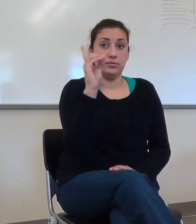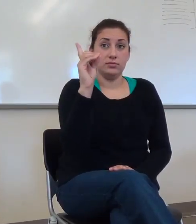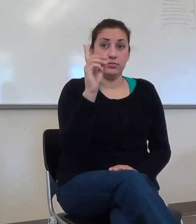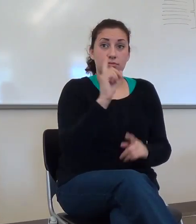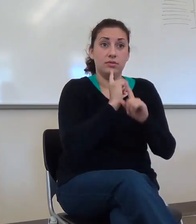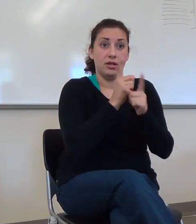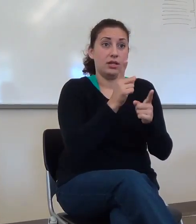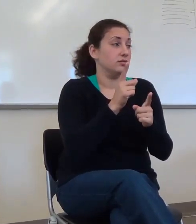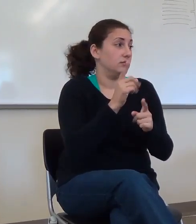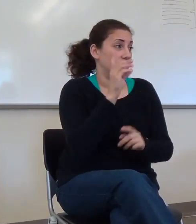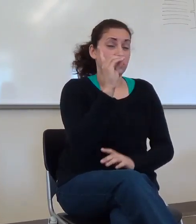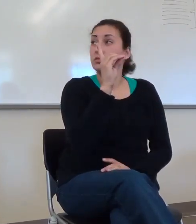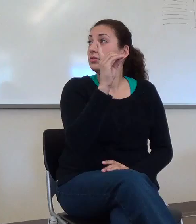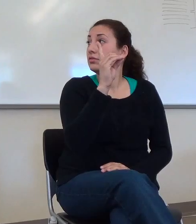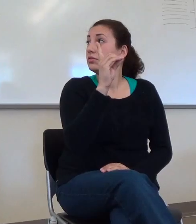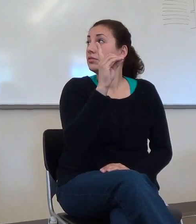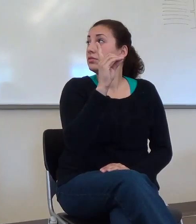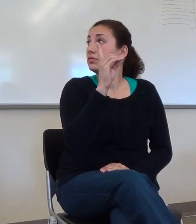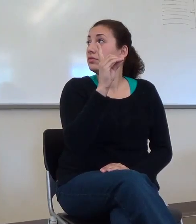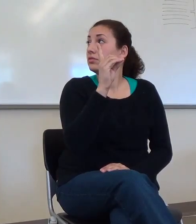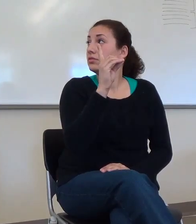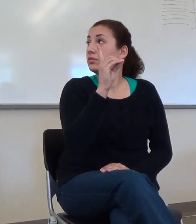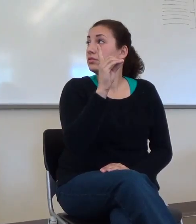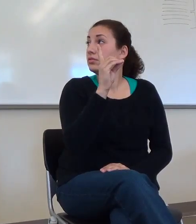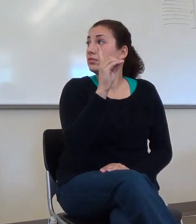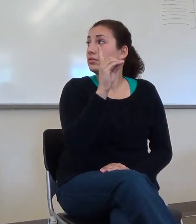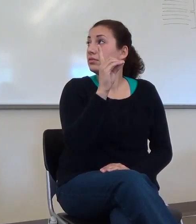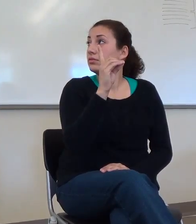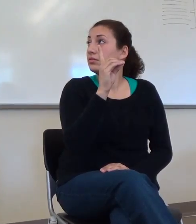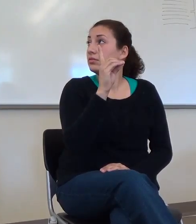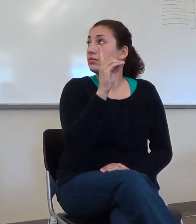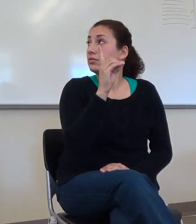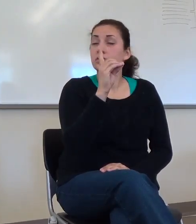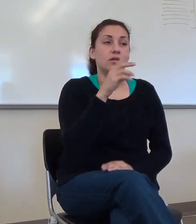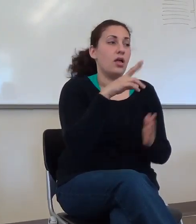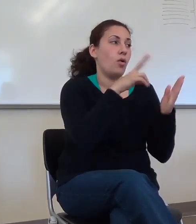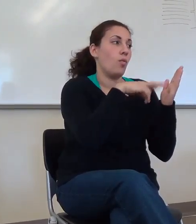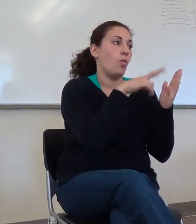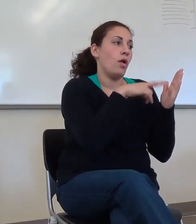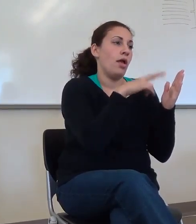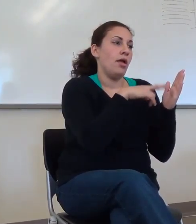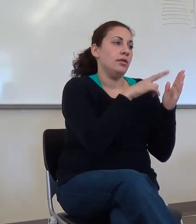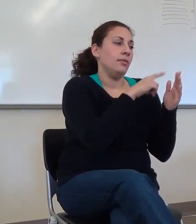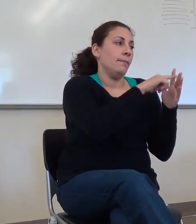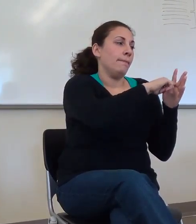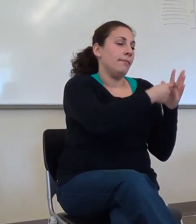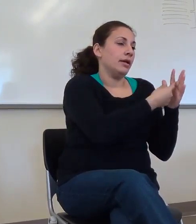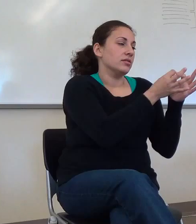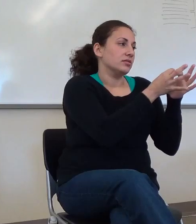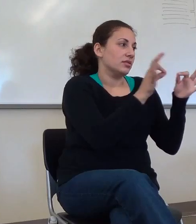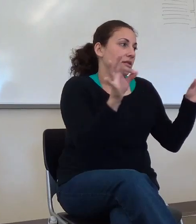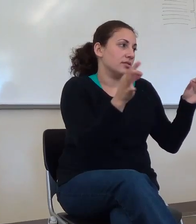they picked D? What mistake did they make? They read only down